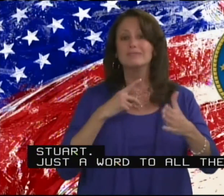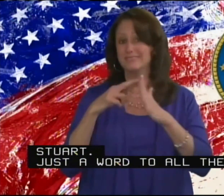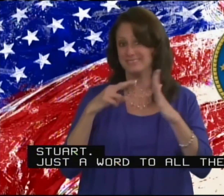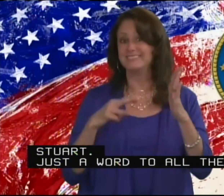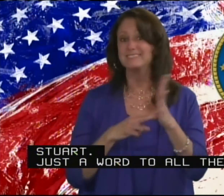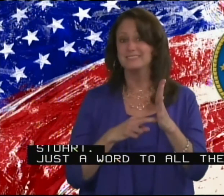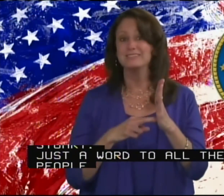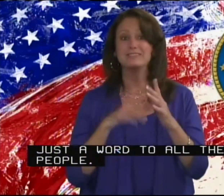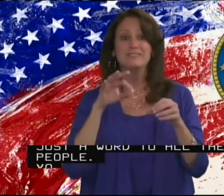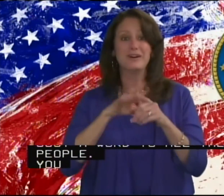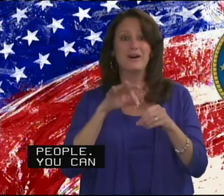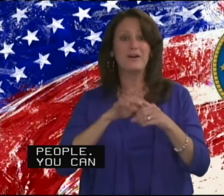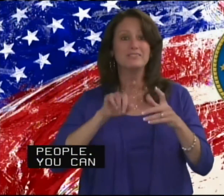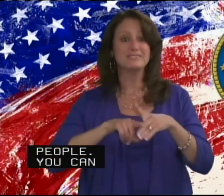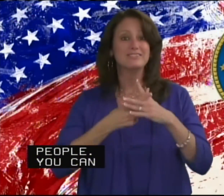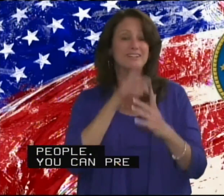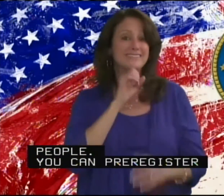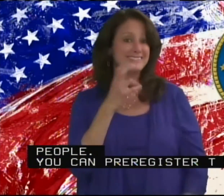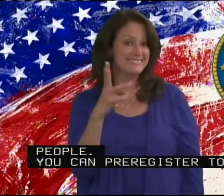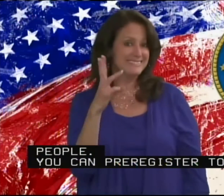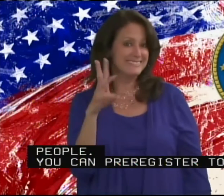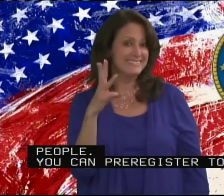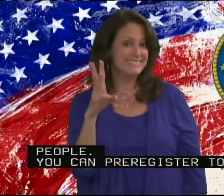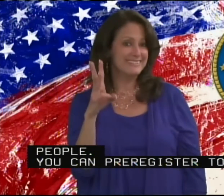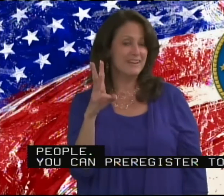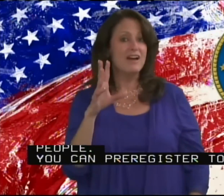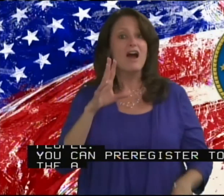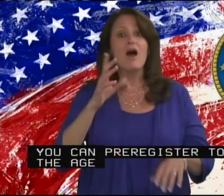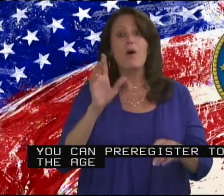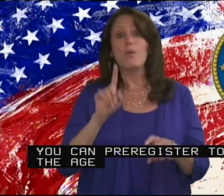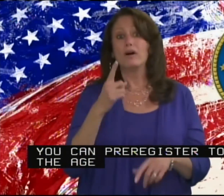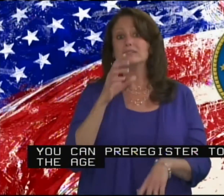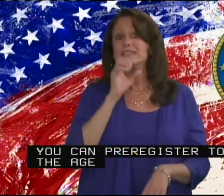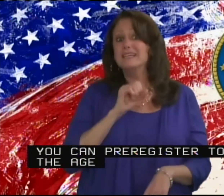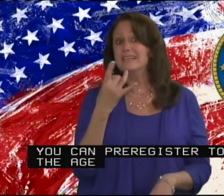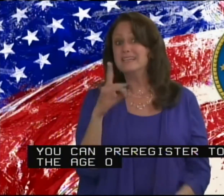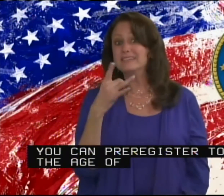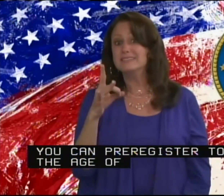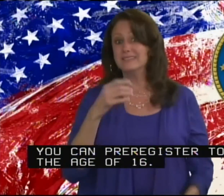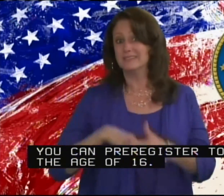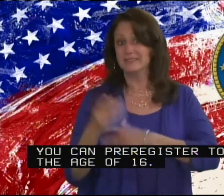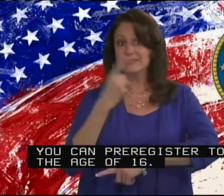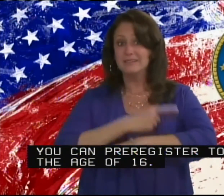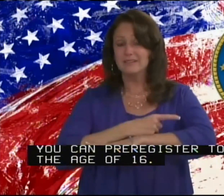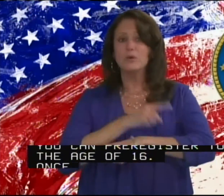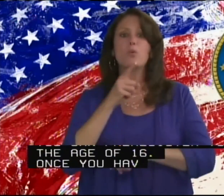pre-register to vote at the age of 16. Once you have your 18th